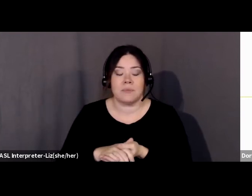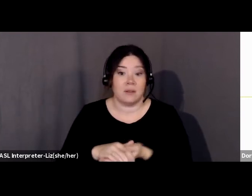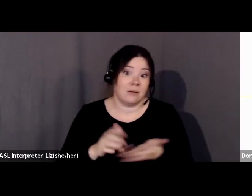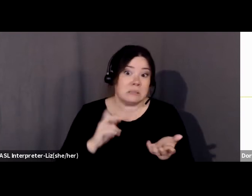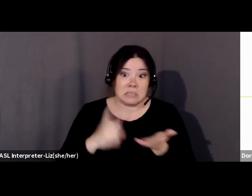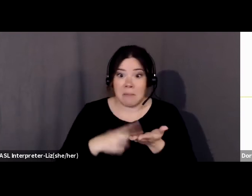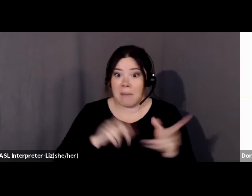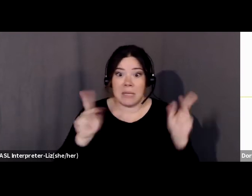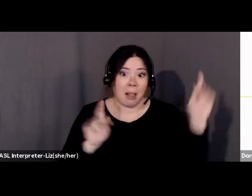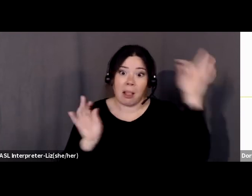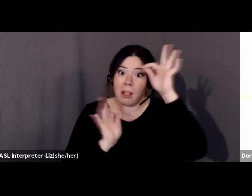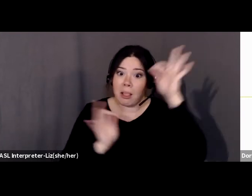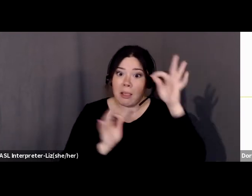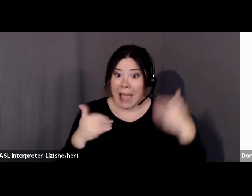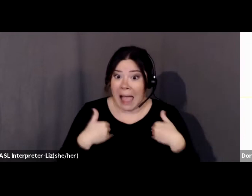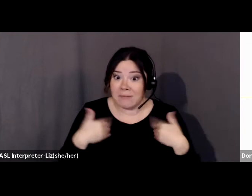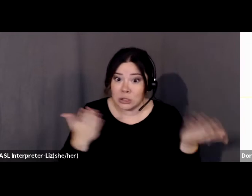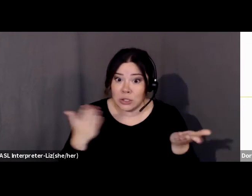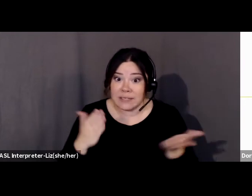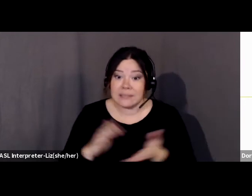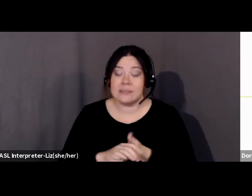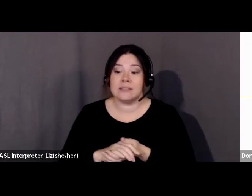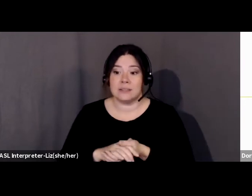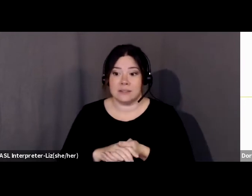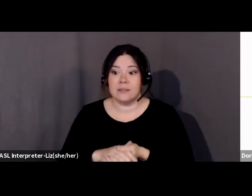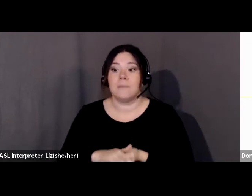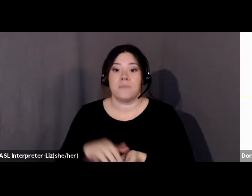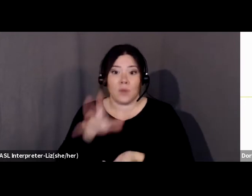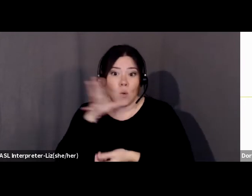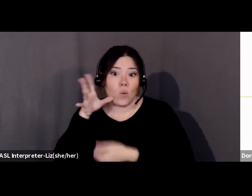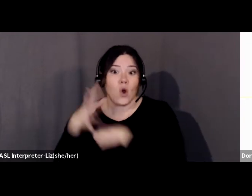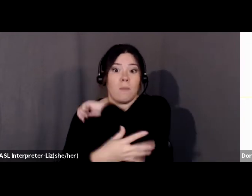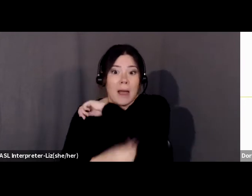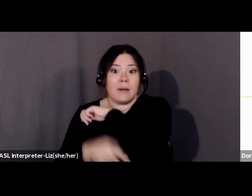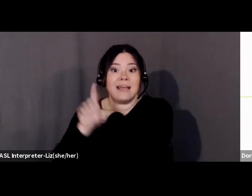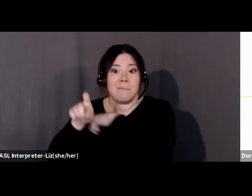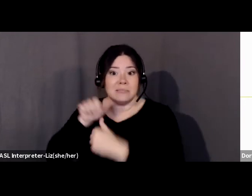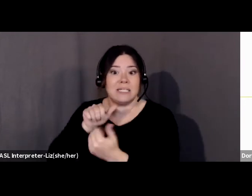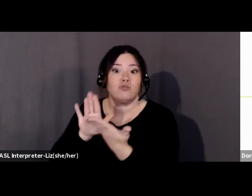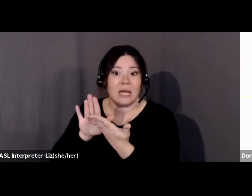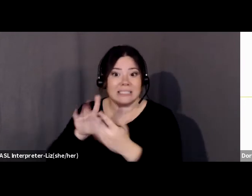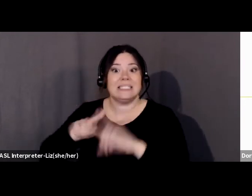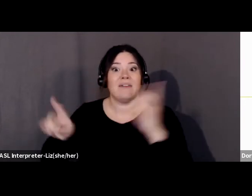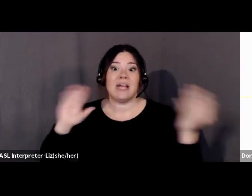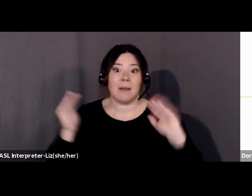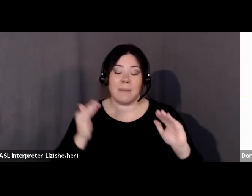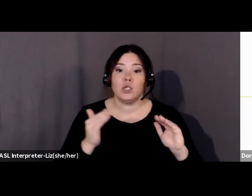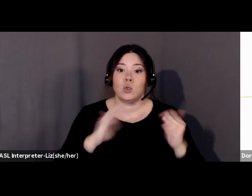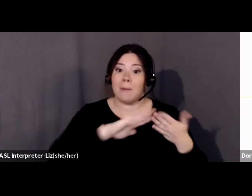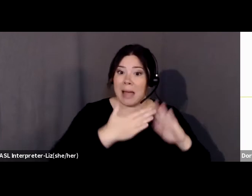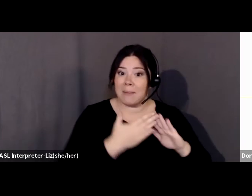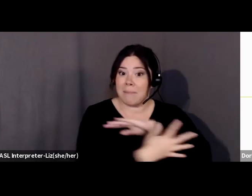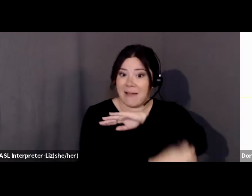services exist. Jill added in, rural poverty has to be addressed differently from the metropolitan poverty.